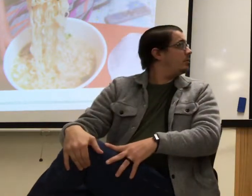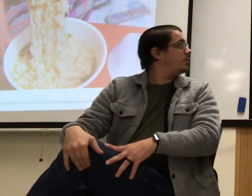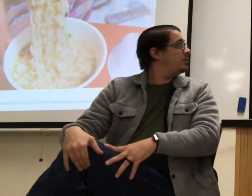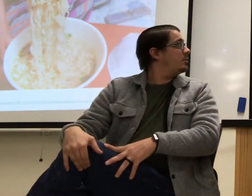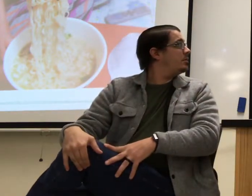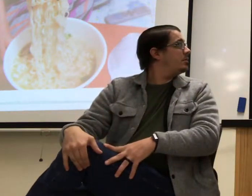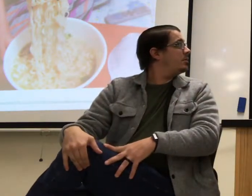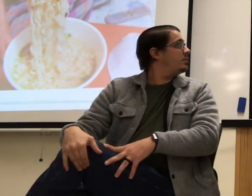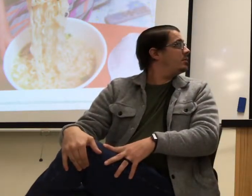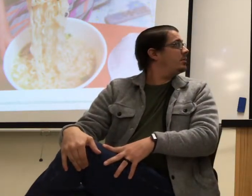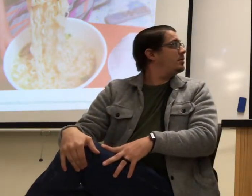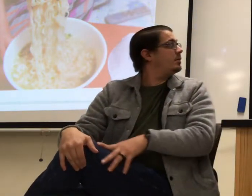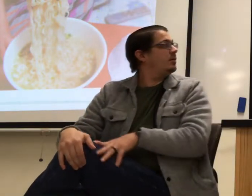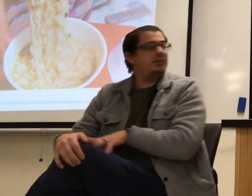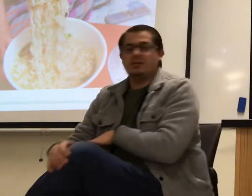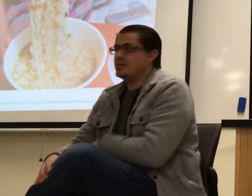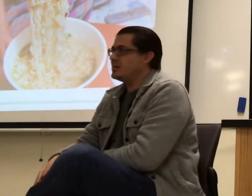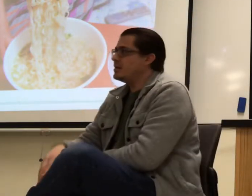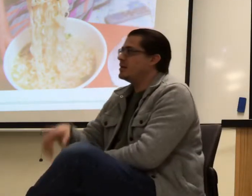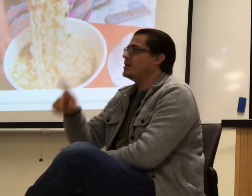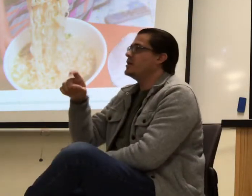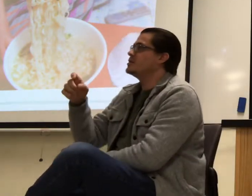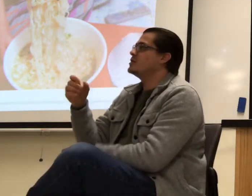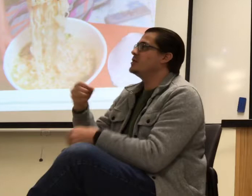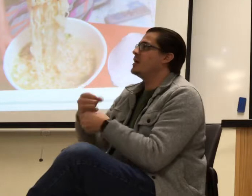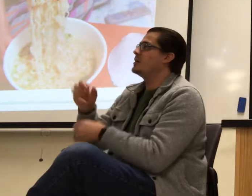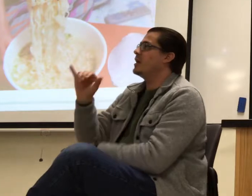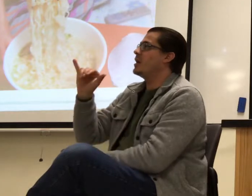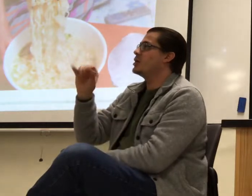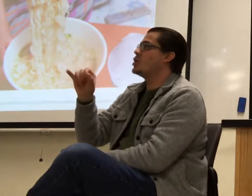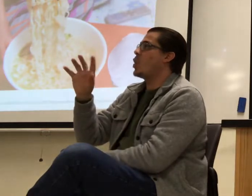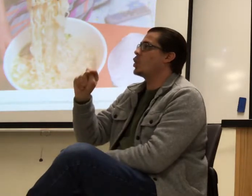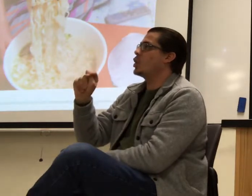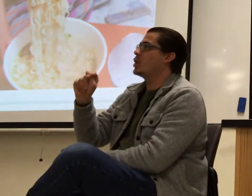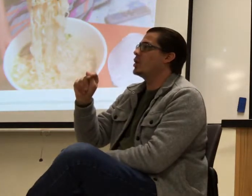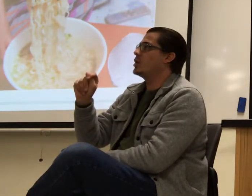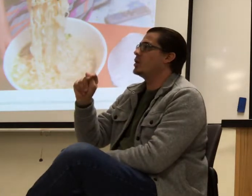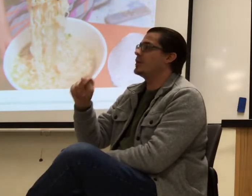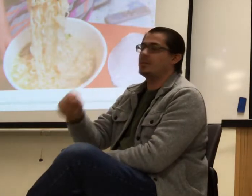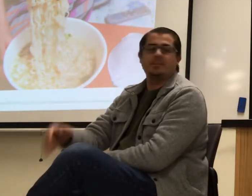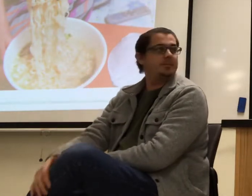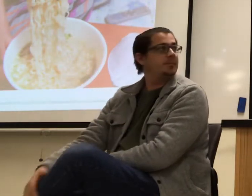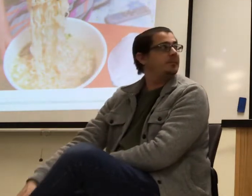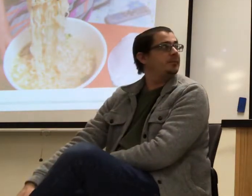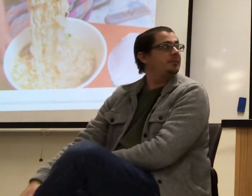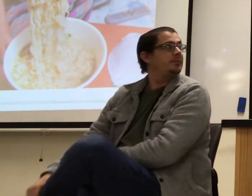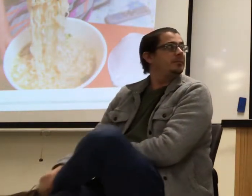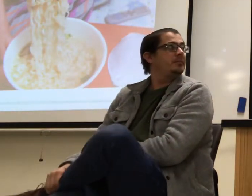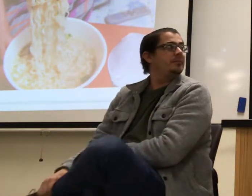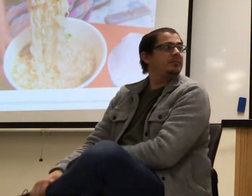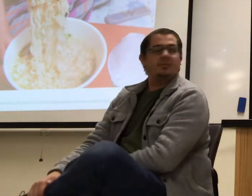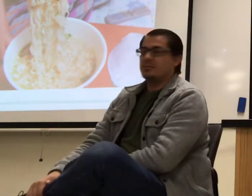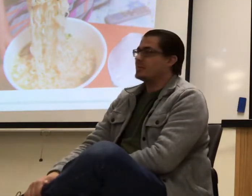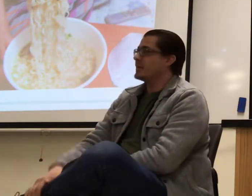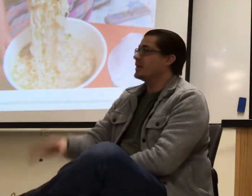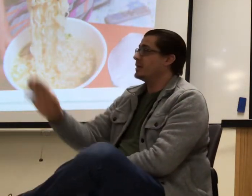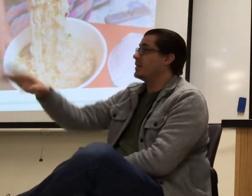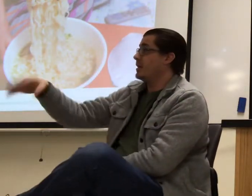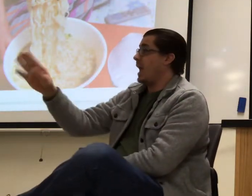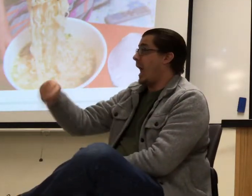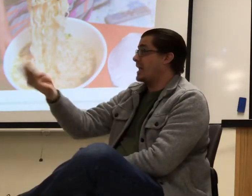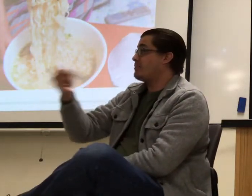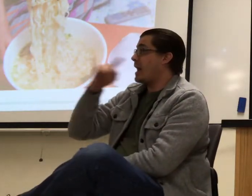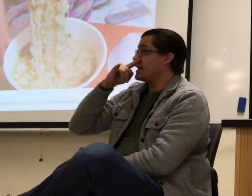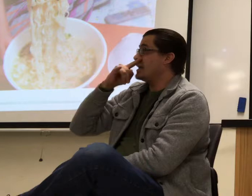Yoplait, the yogurt, right? It comes like that. That would be better. Or it'd be better, I serve my kids noodles on a flat plate.